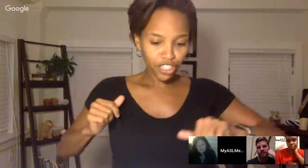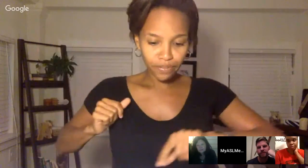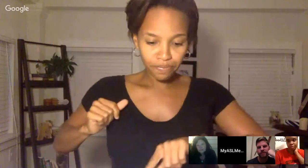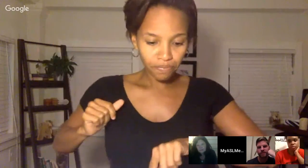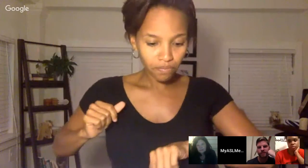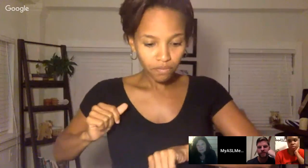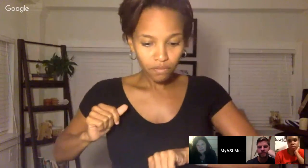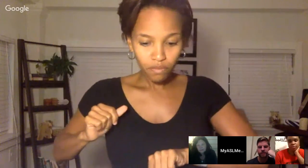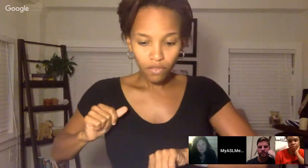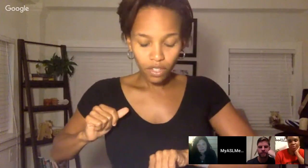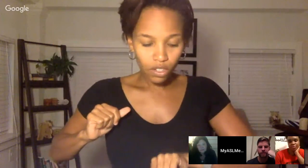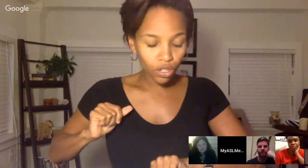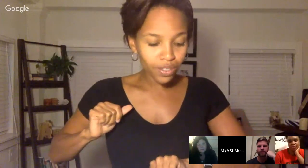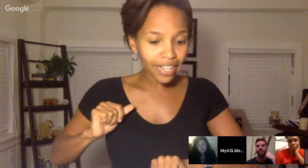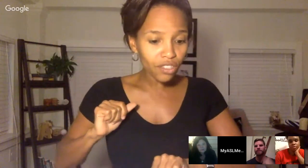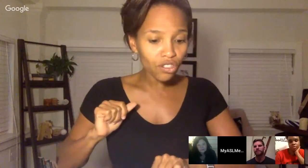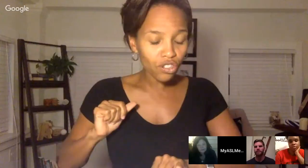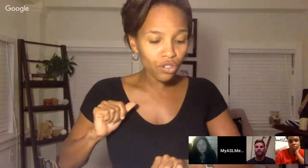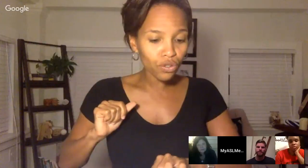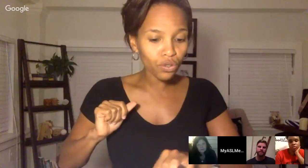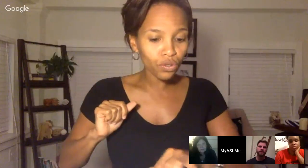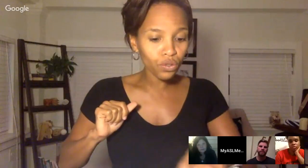Okay, my turn. So